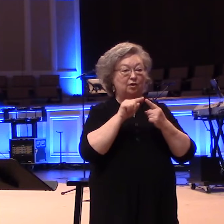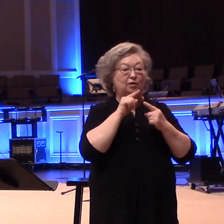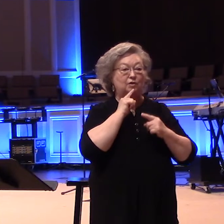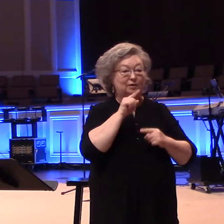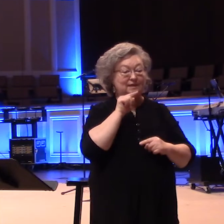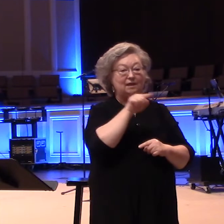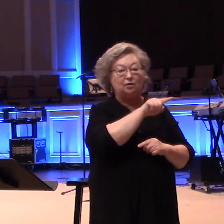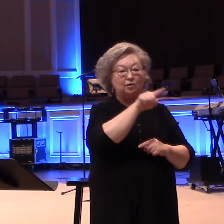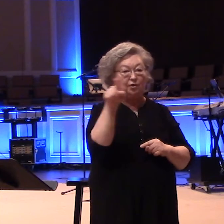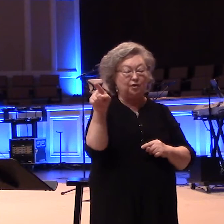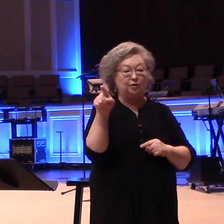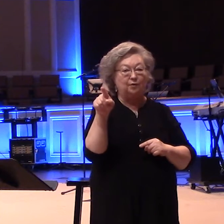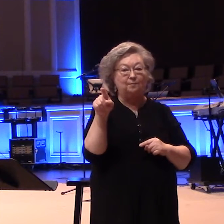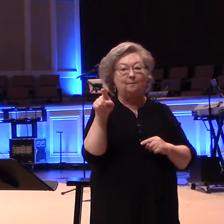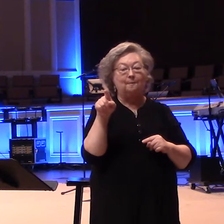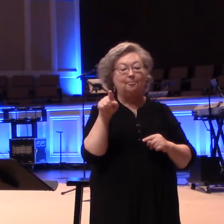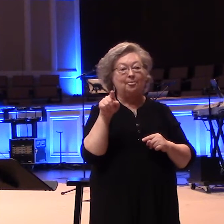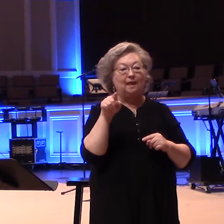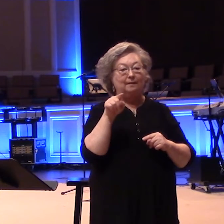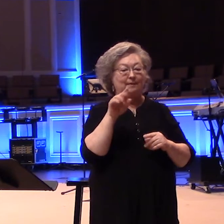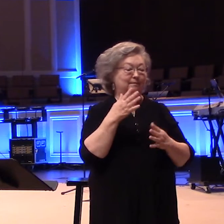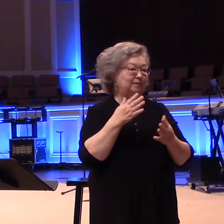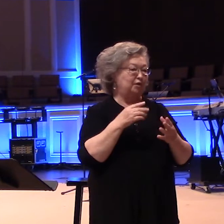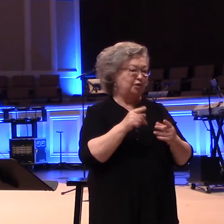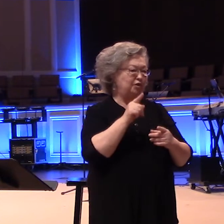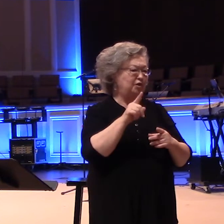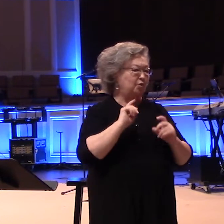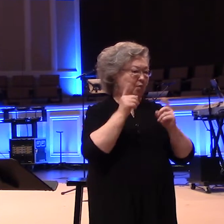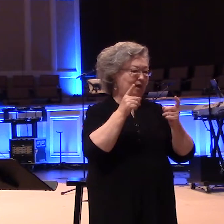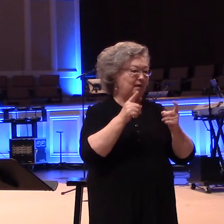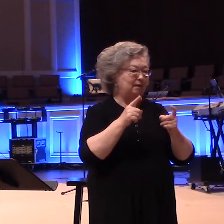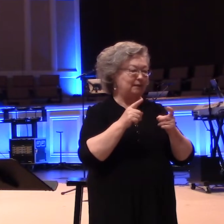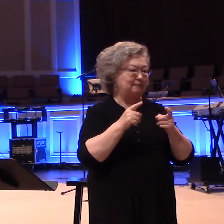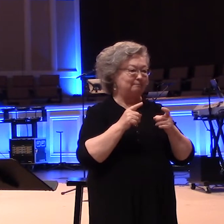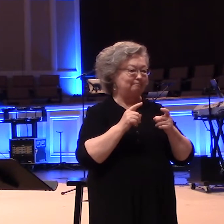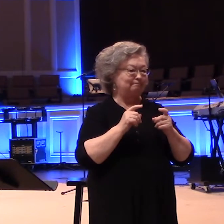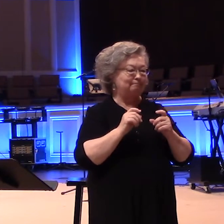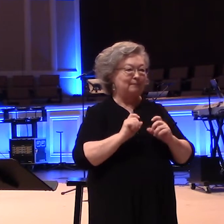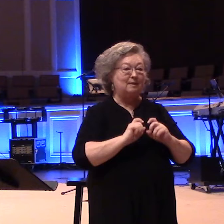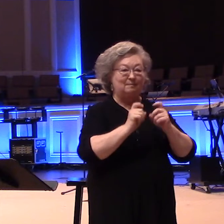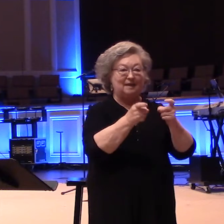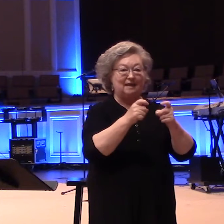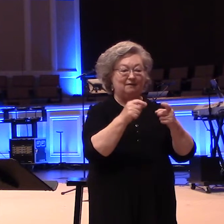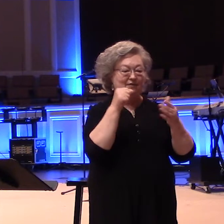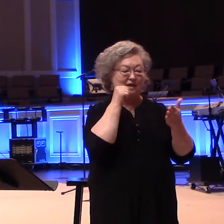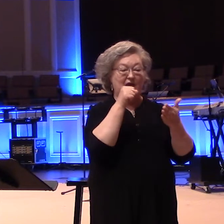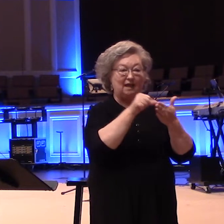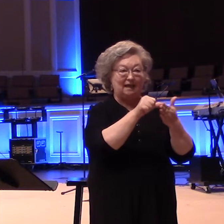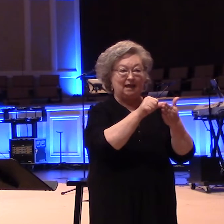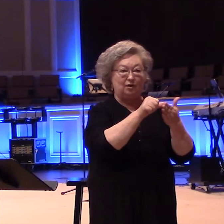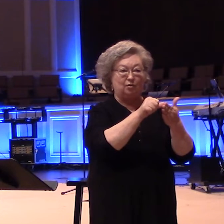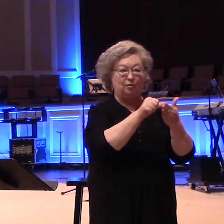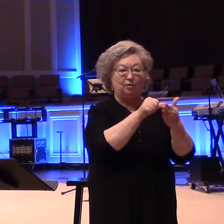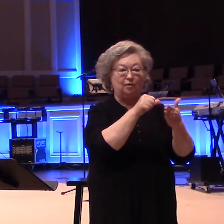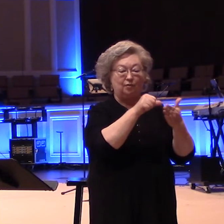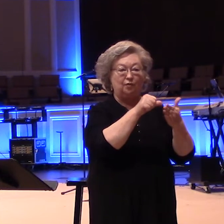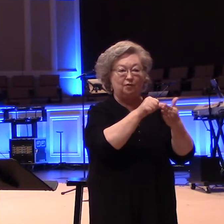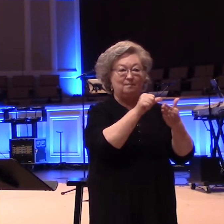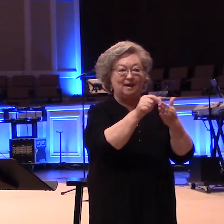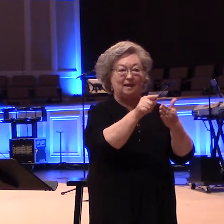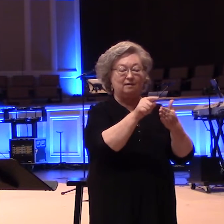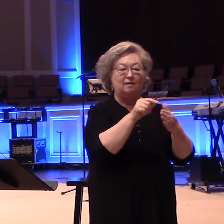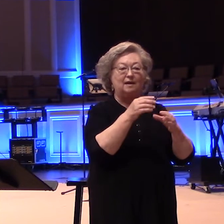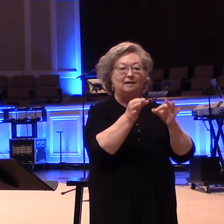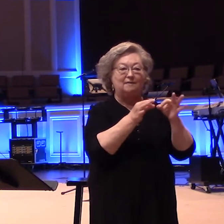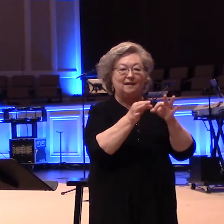received a letter in the mail challenging you about your giving, to pray about how God would not only call you to tithe, but also